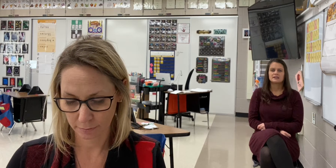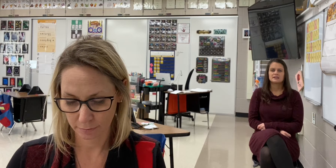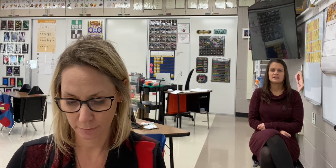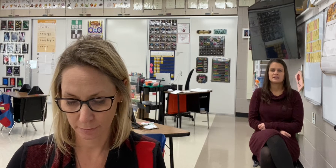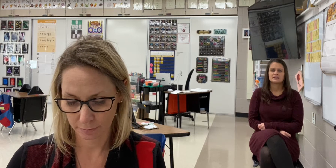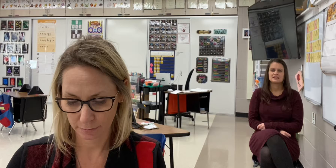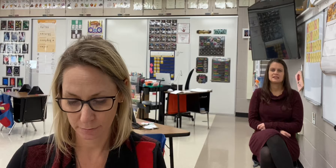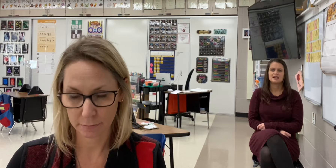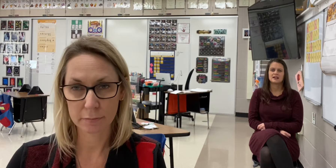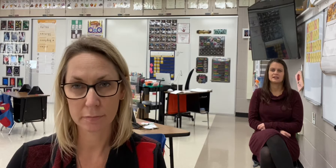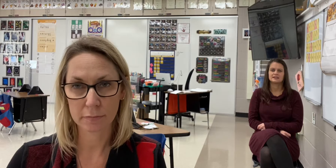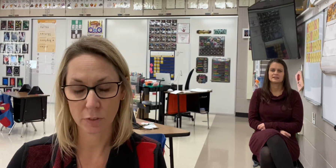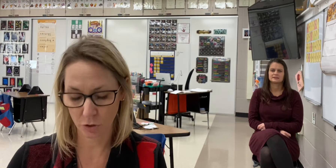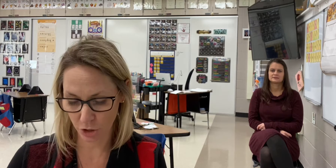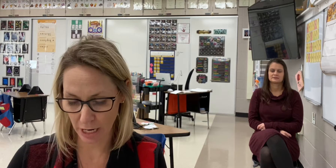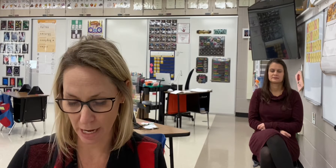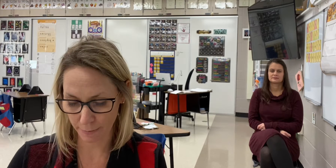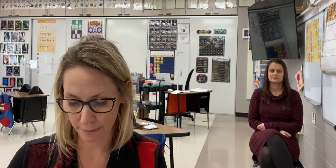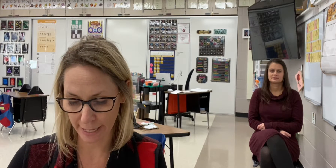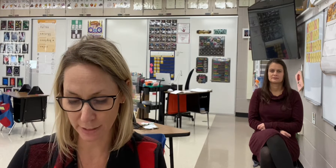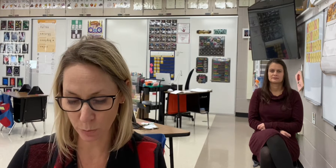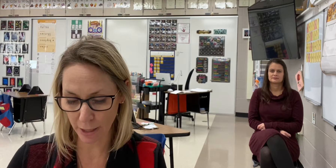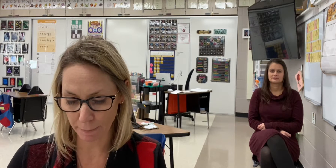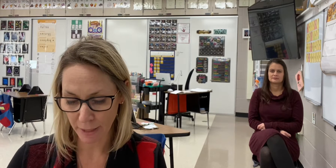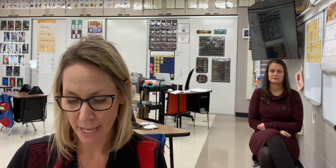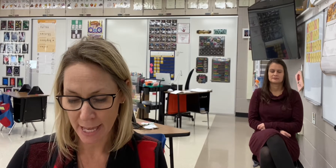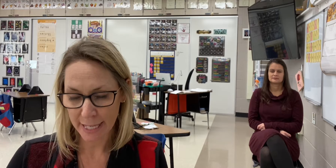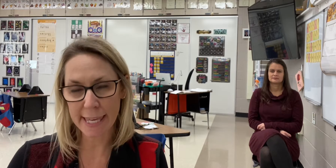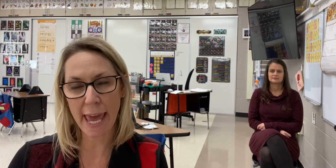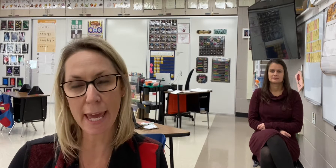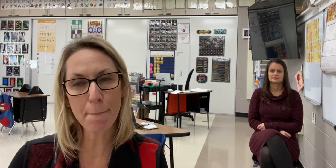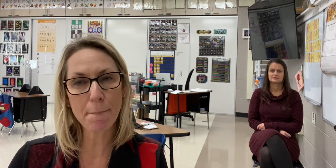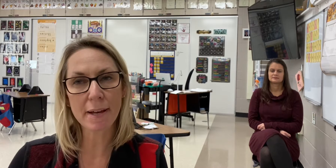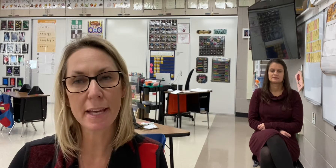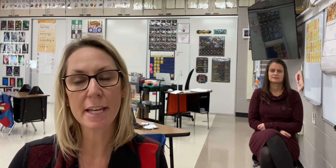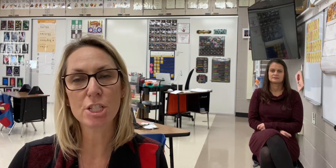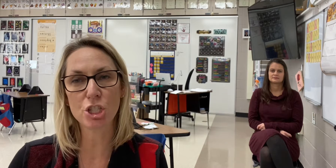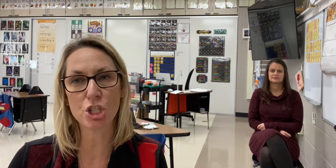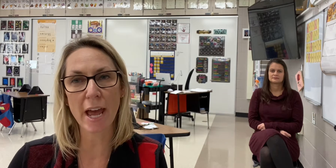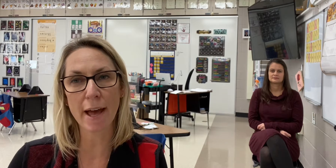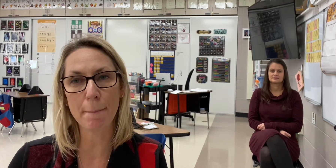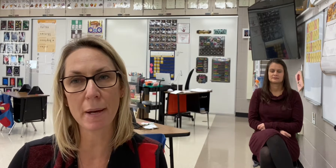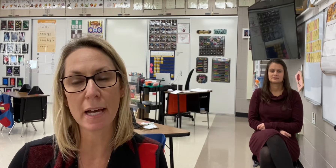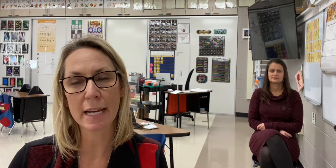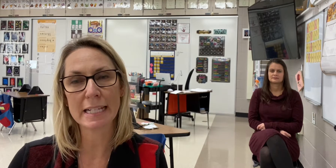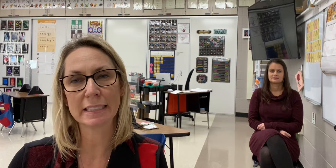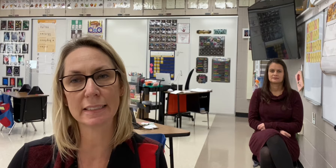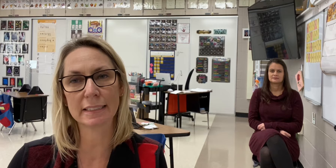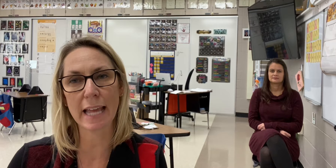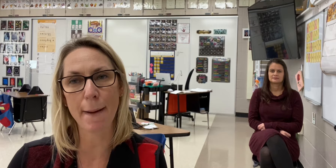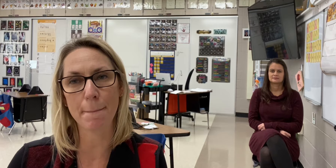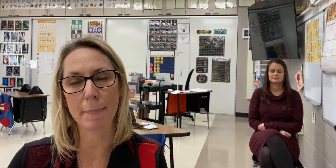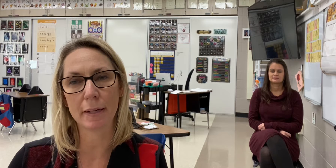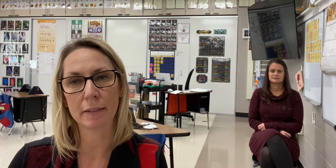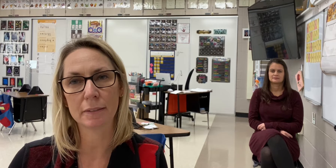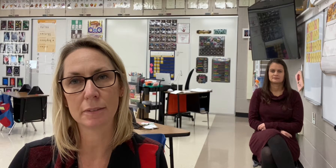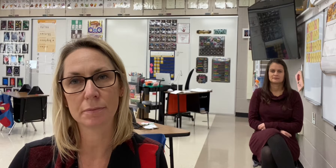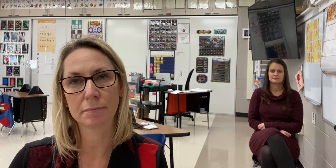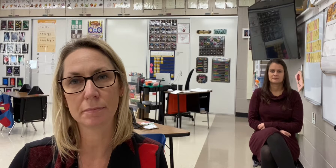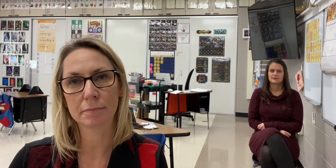Rug, tug. Good job. Last one. Cape, gem, stem.